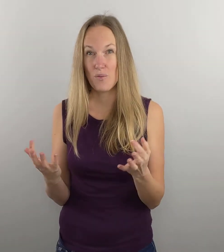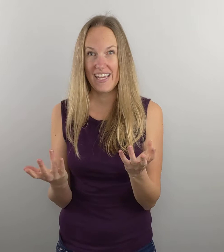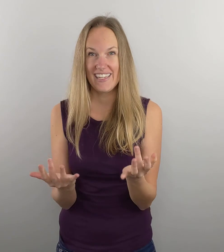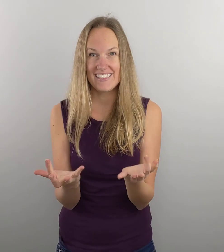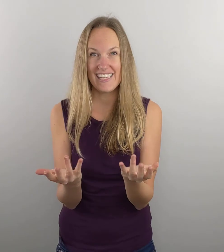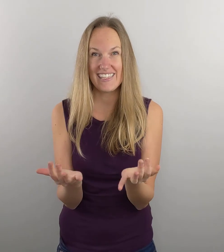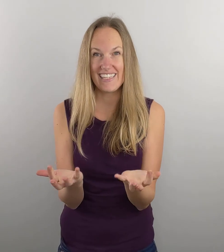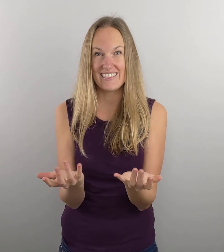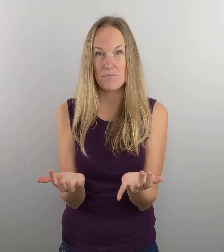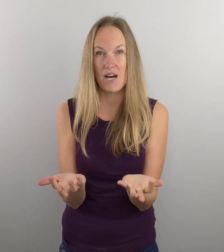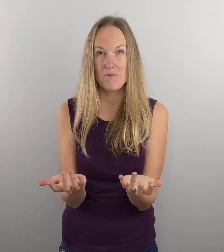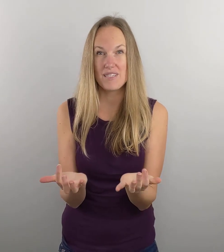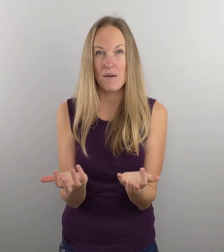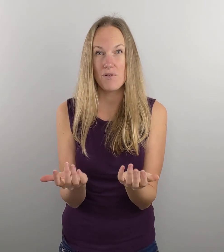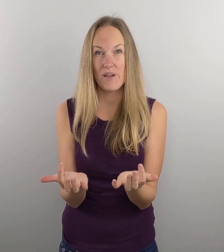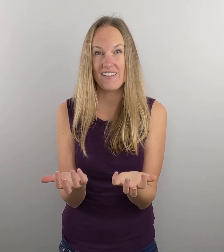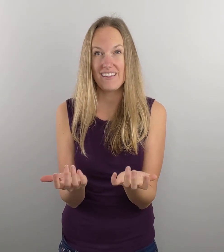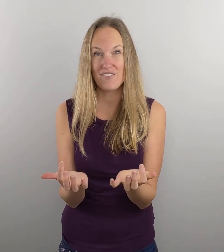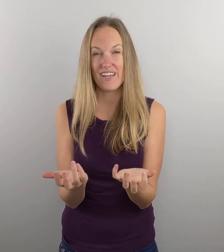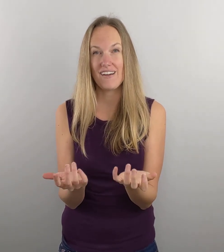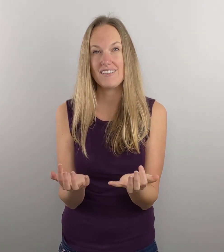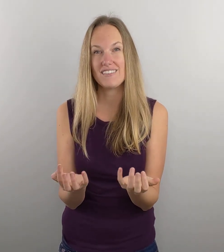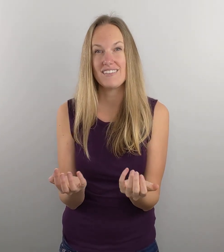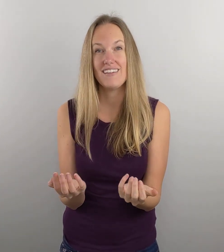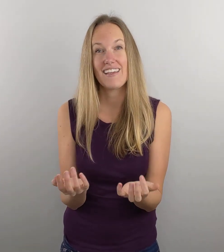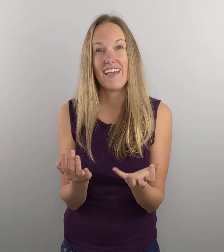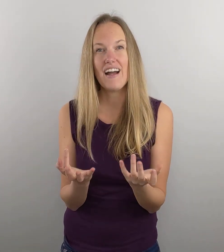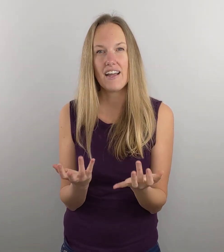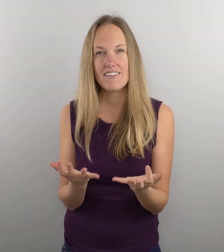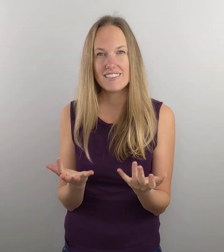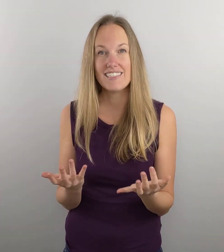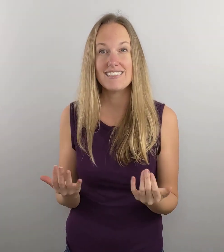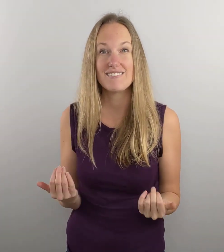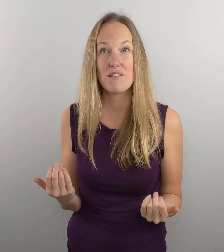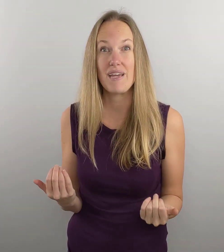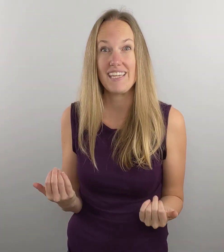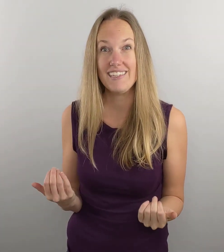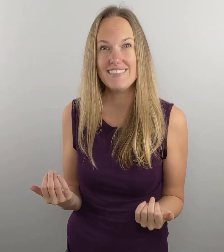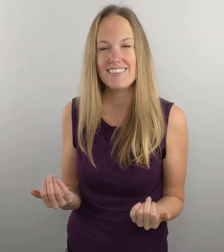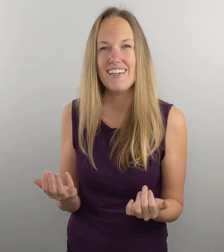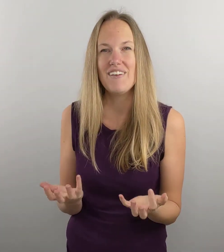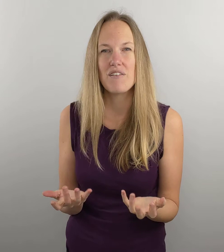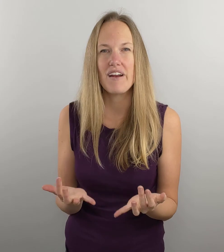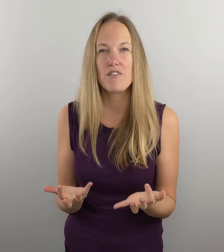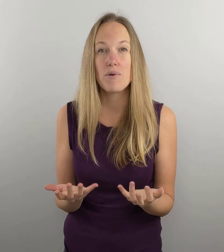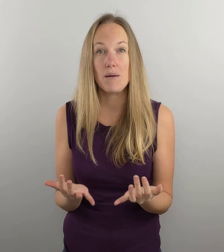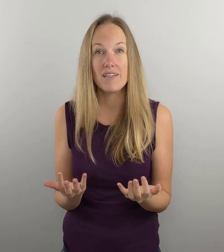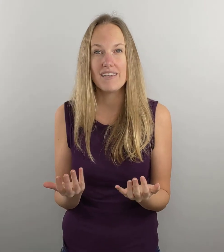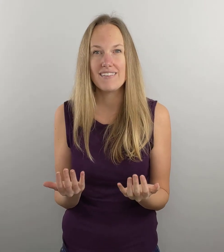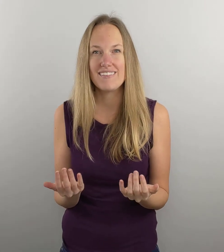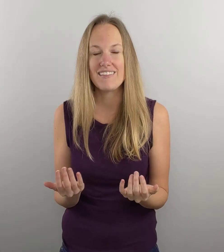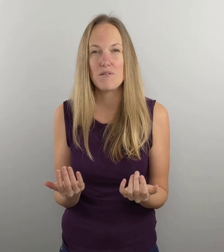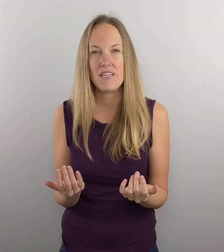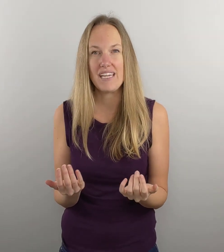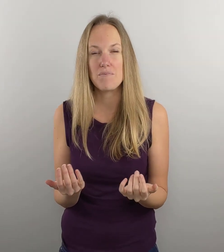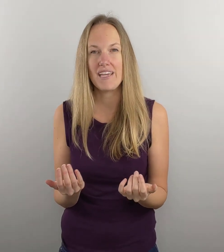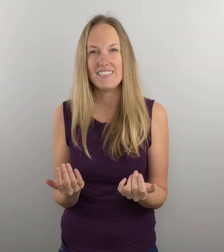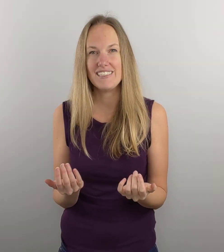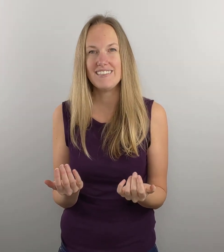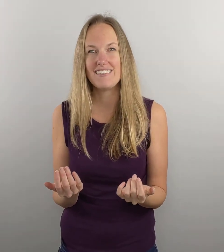waiting is like this, palms up and wiggling your fingers. Okay? I use this with my kids when we're out in public and they're being impatient or